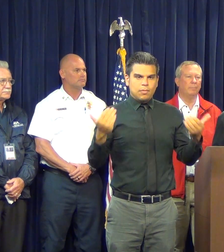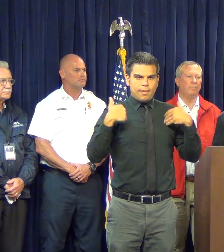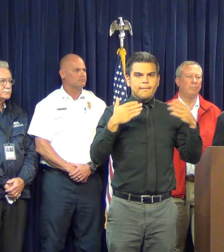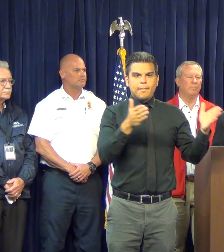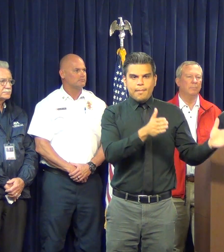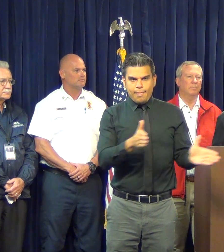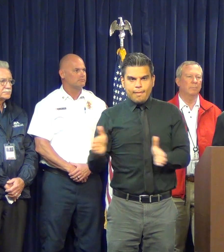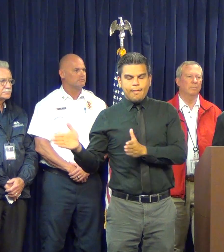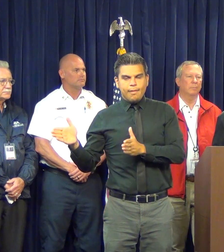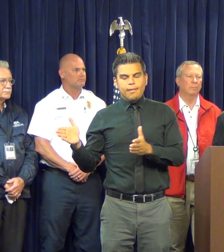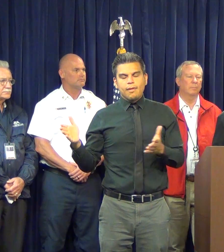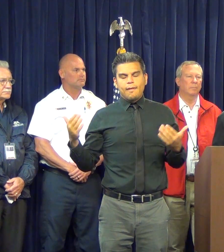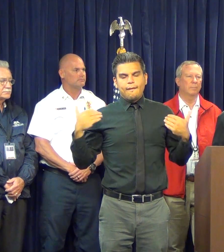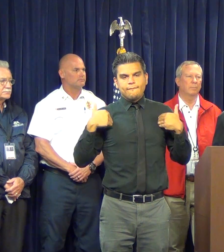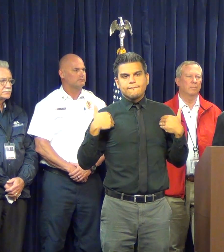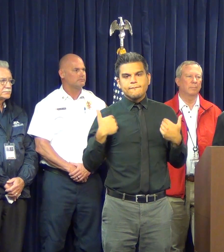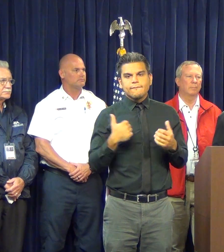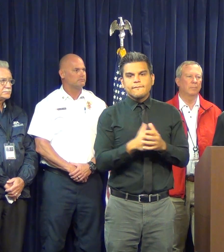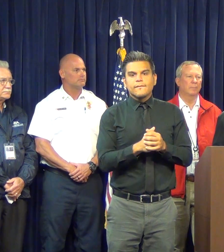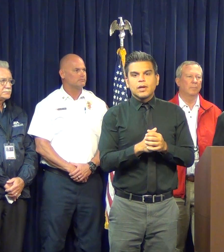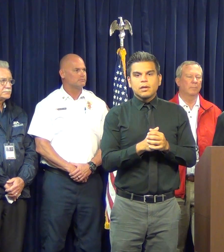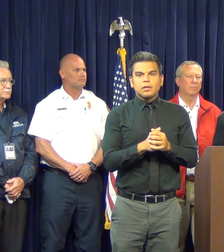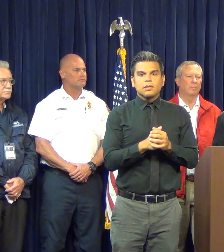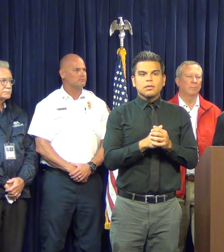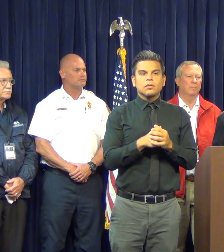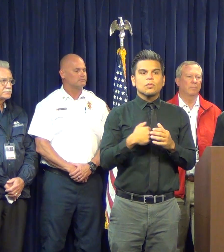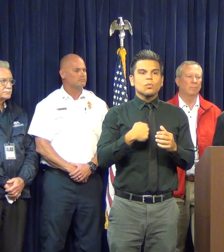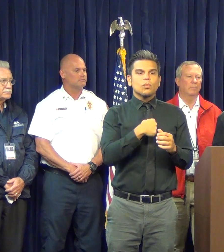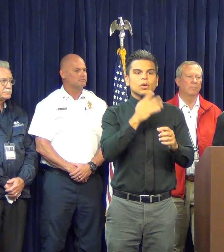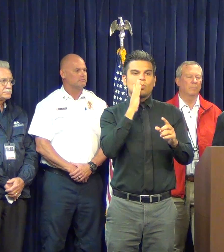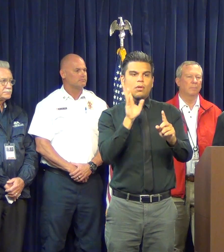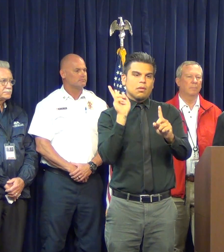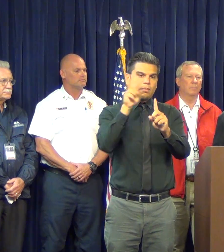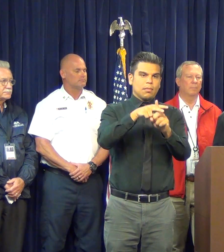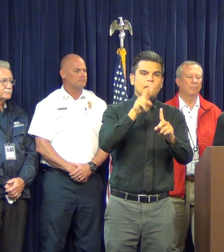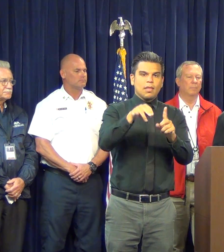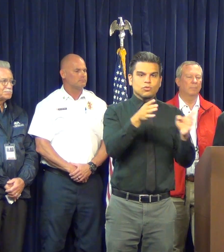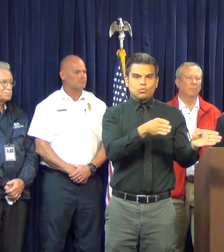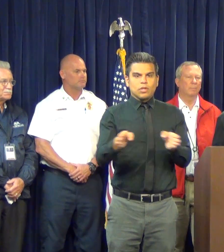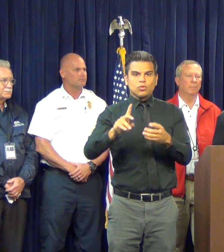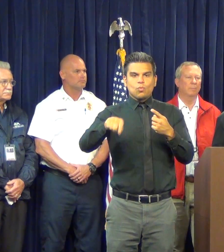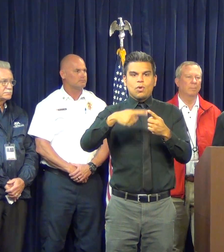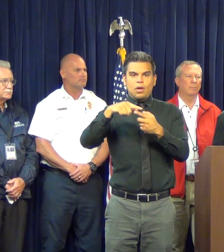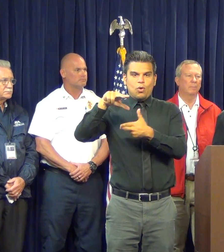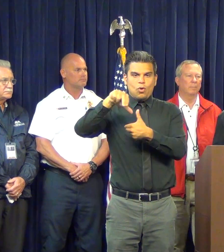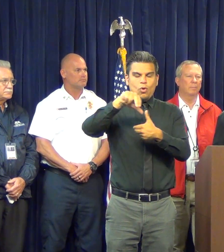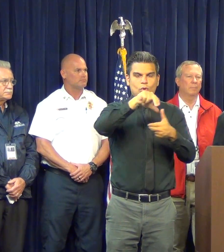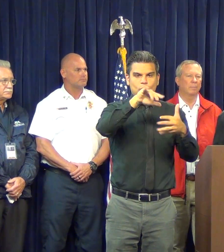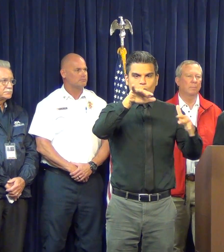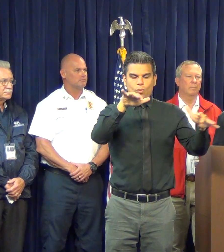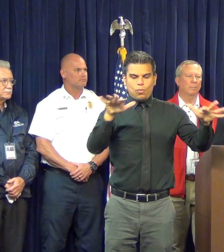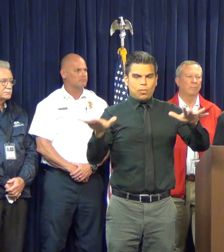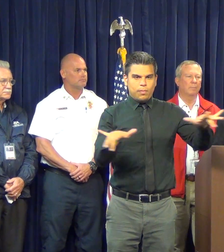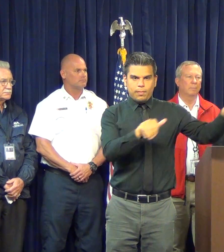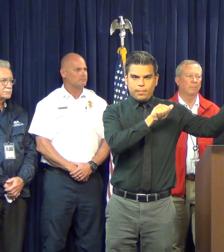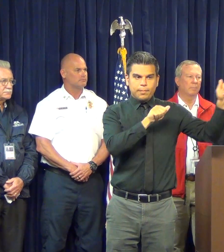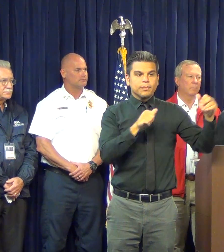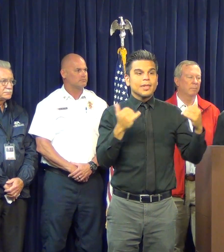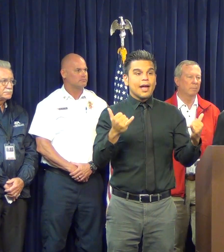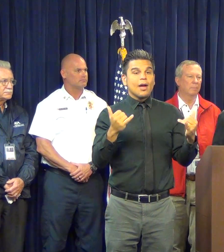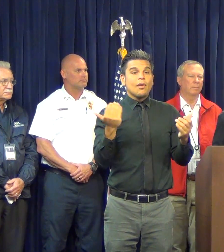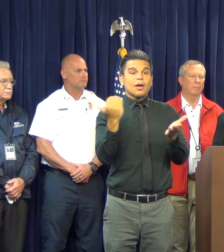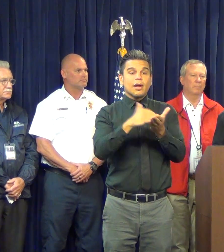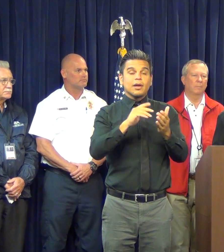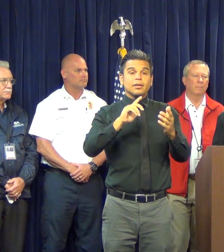storm leaves, and implement a strategy that will work. With that, I'd like to have now Angie, again, who I